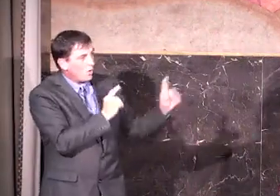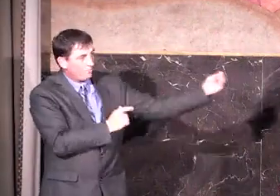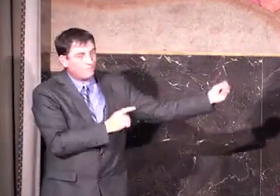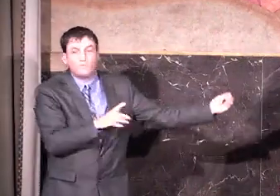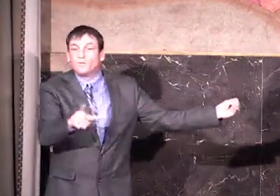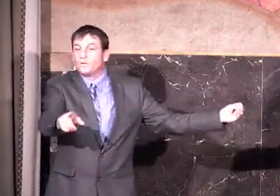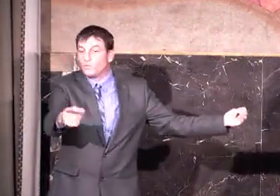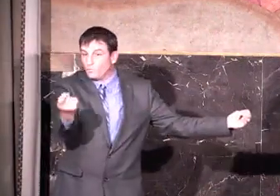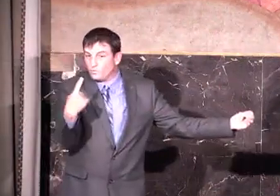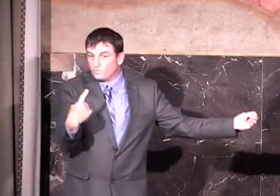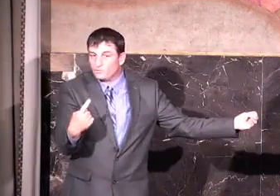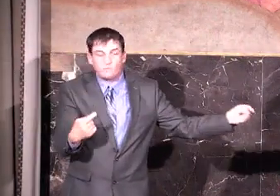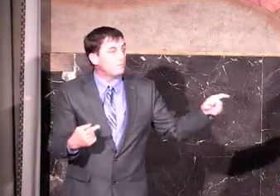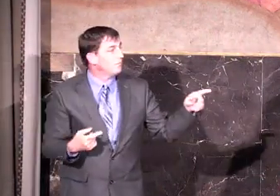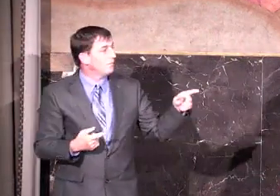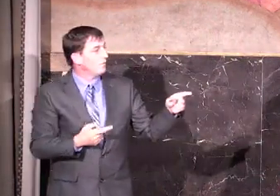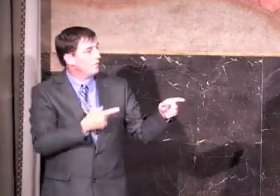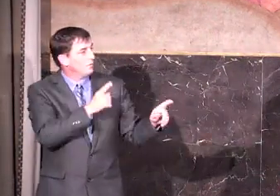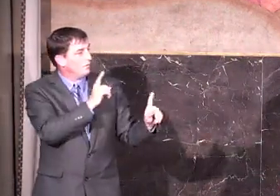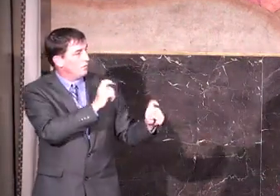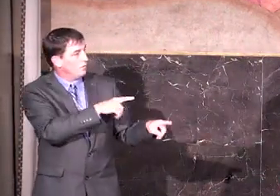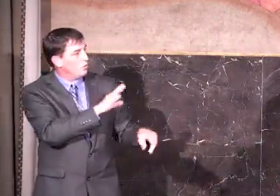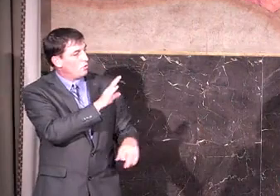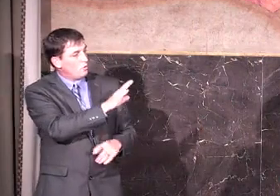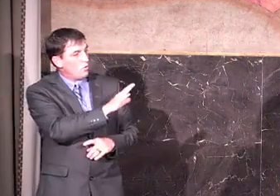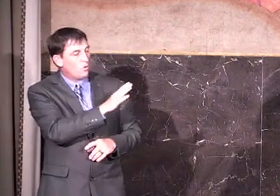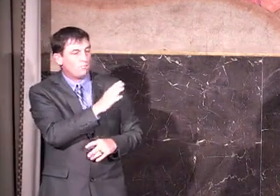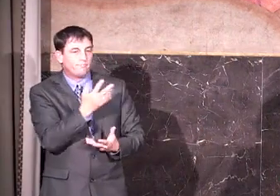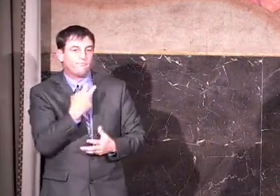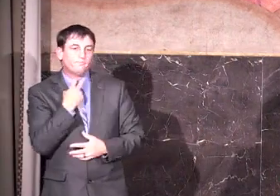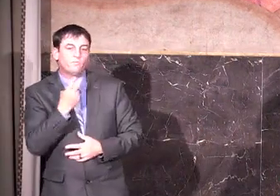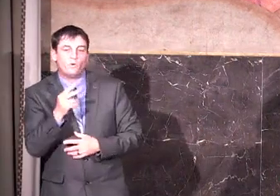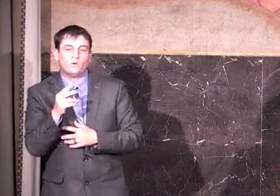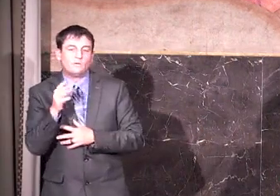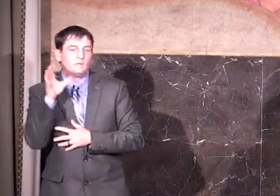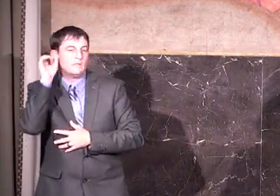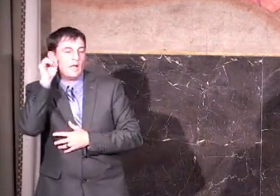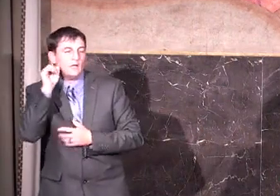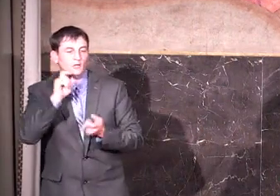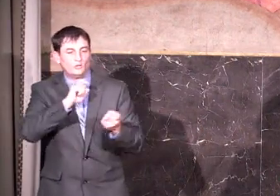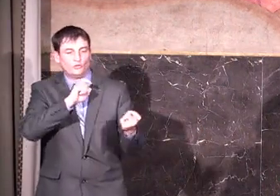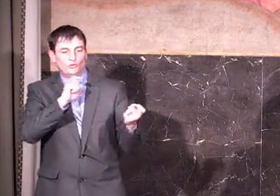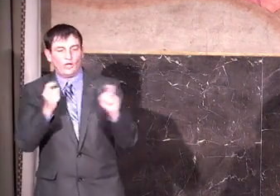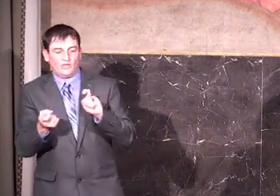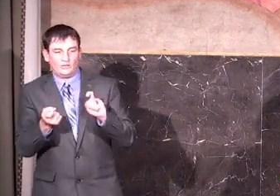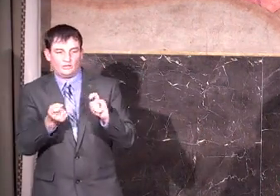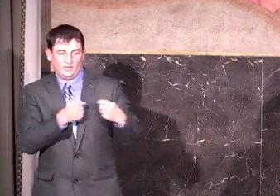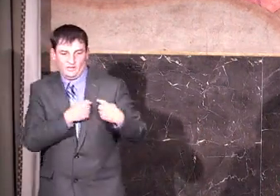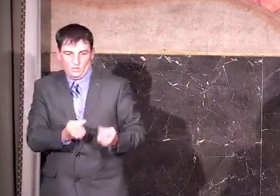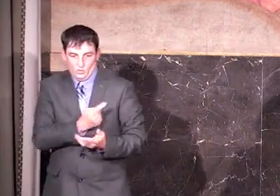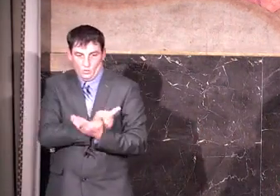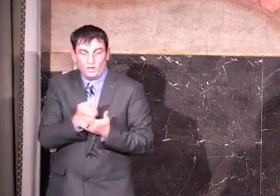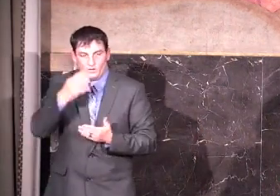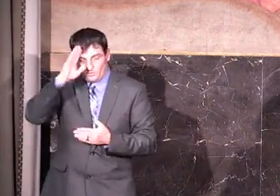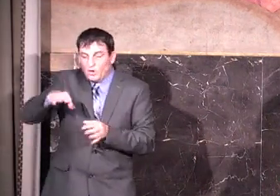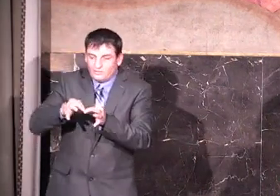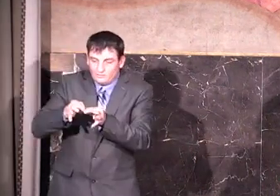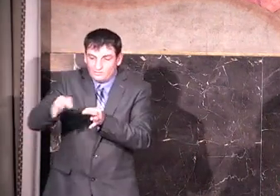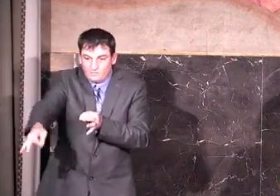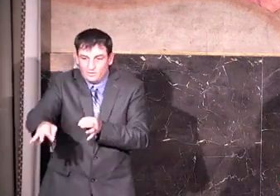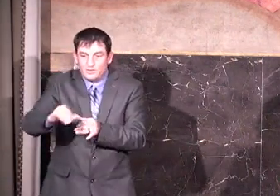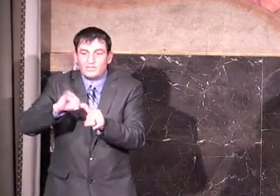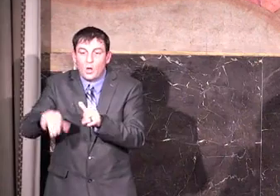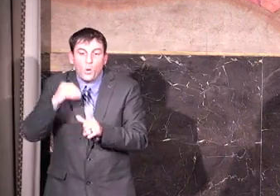Yes, sir. Governor, your tone seems to have shifted a little bit in the past week. Even though we've extended the stay-at-home order, you've obviously